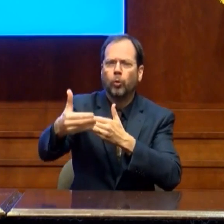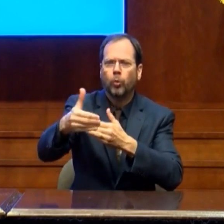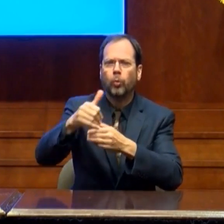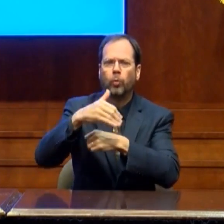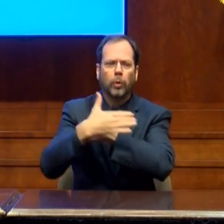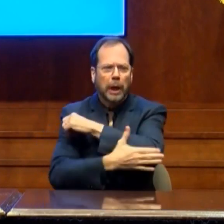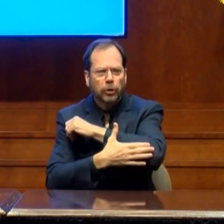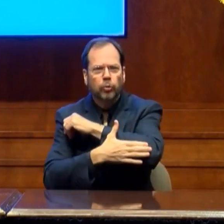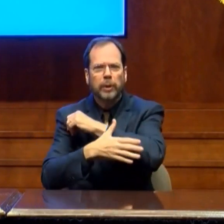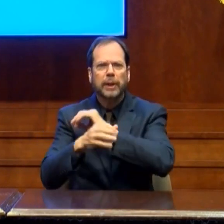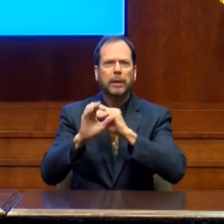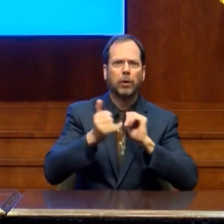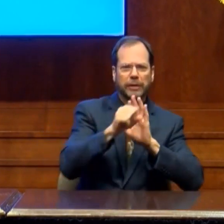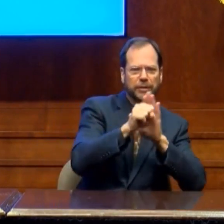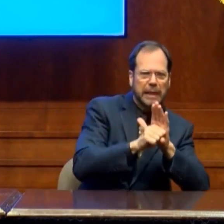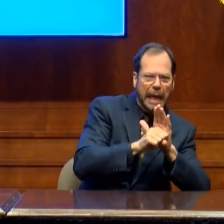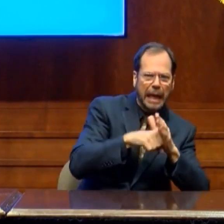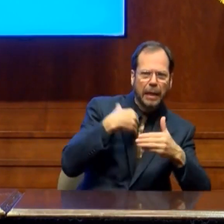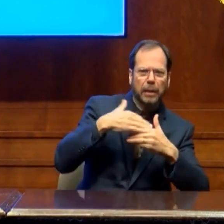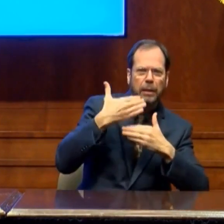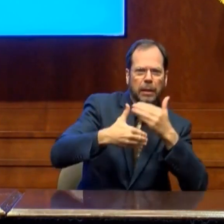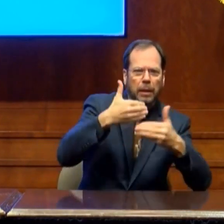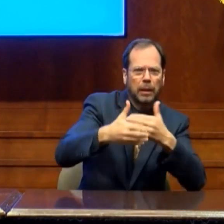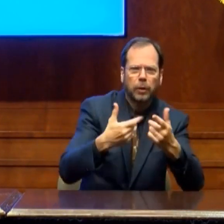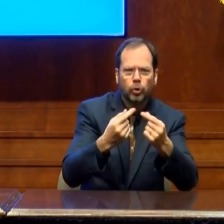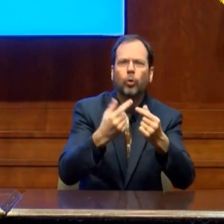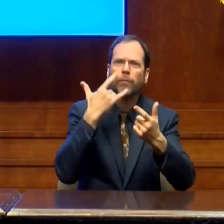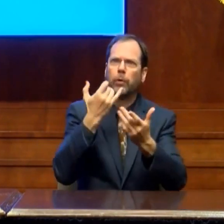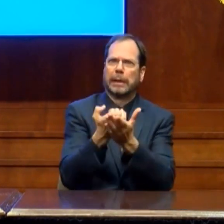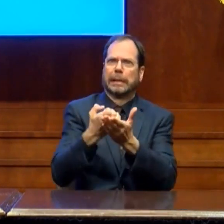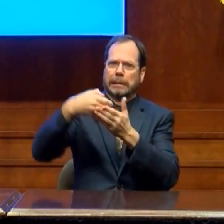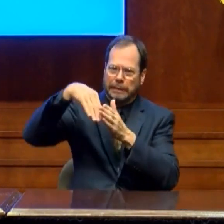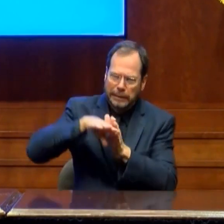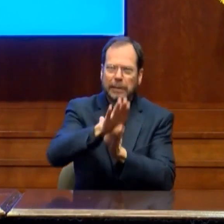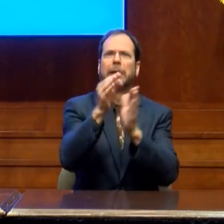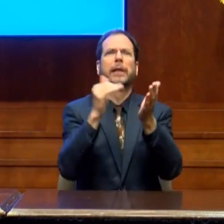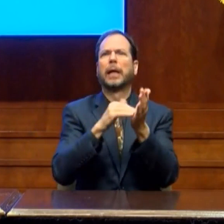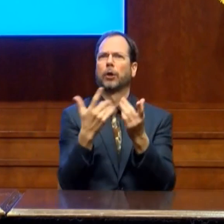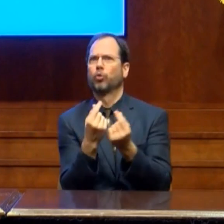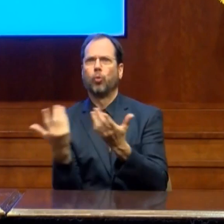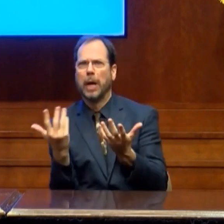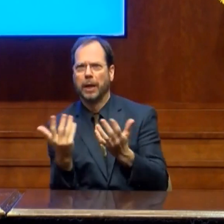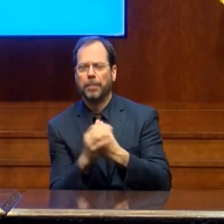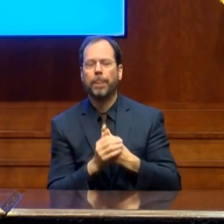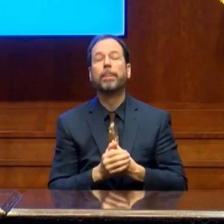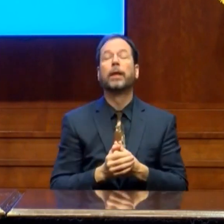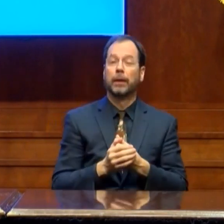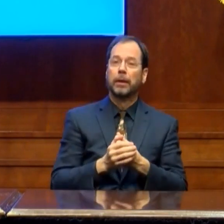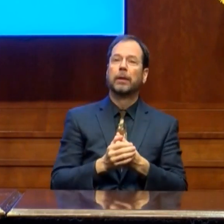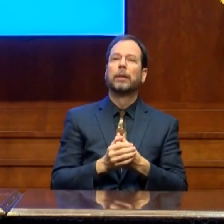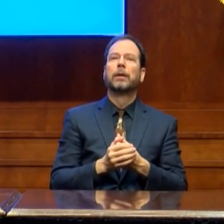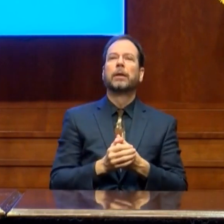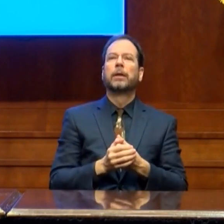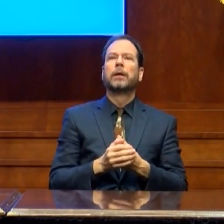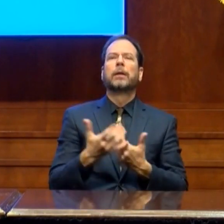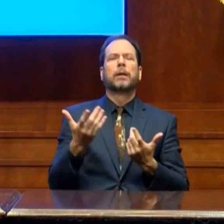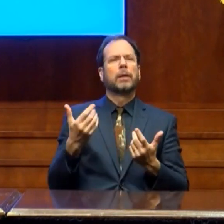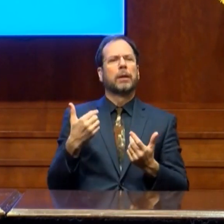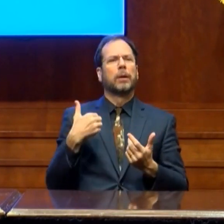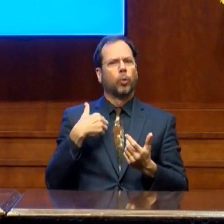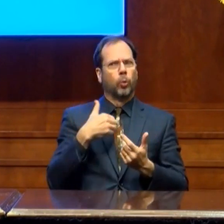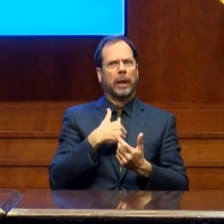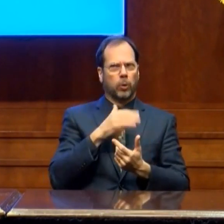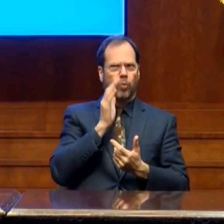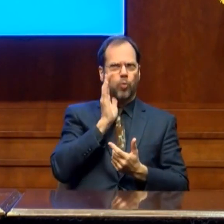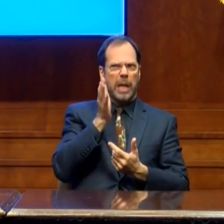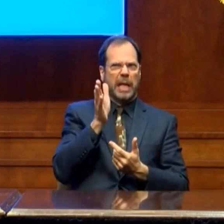next steps will be in states as it concerns economic revitalization. Well, we will be learning in